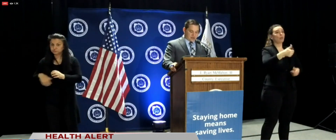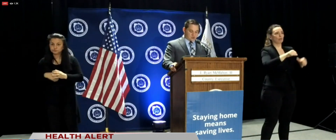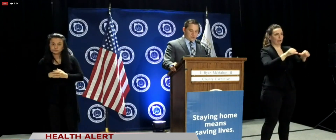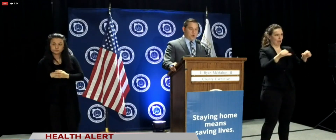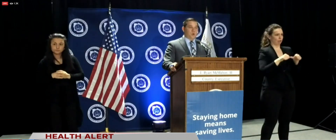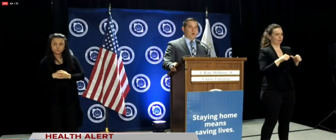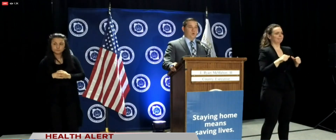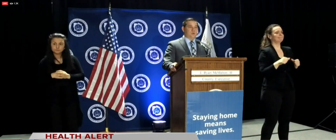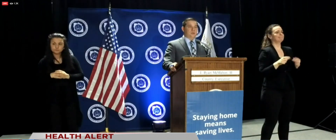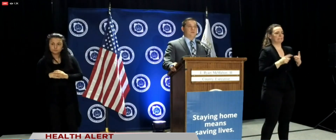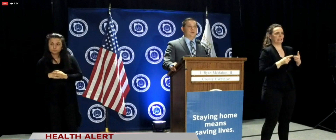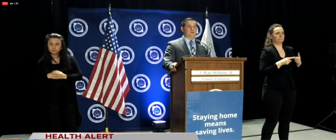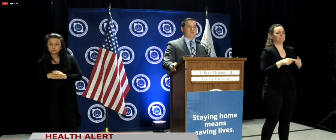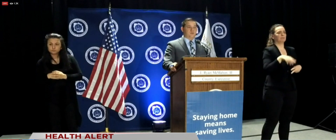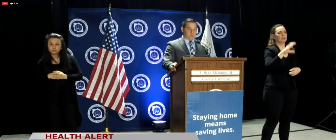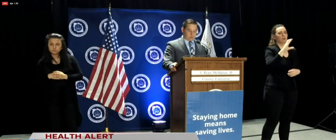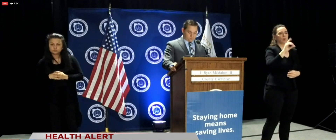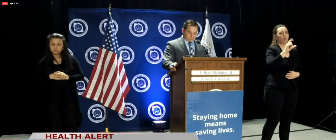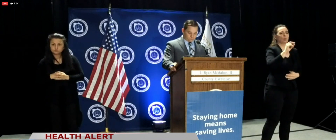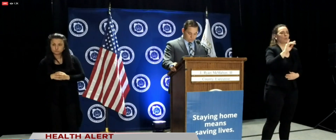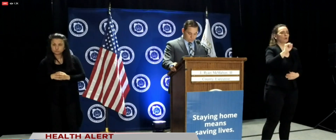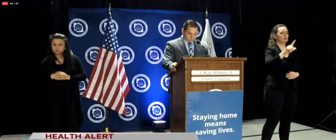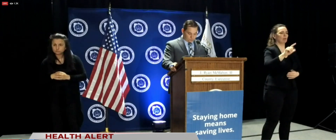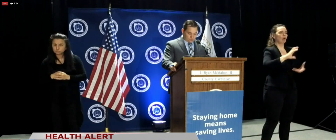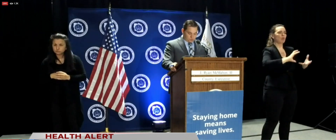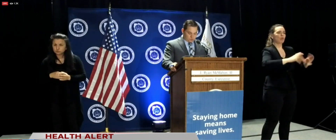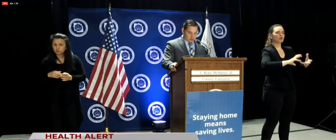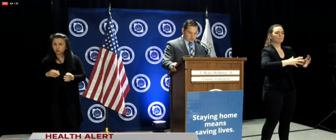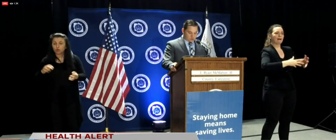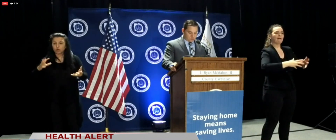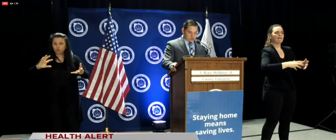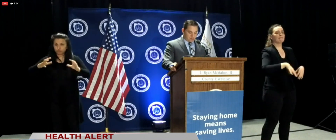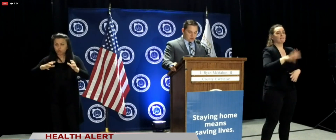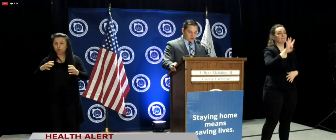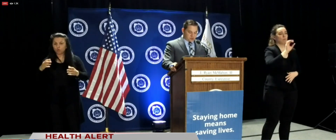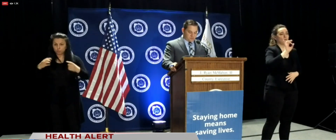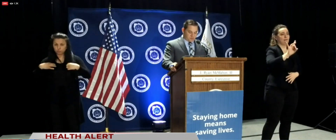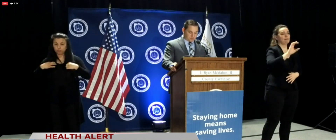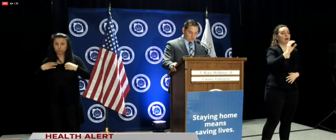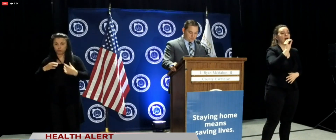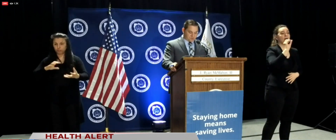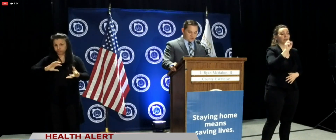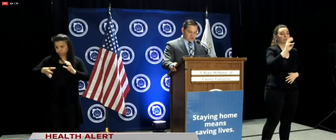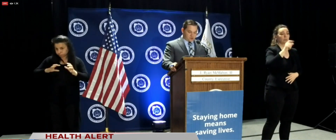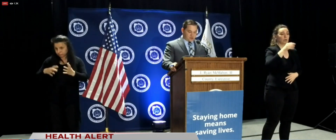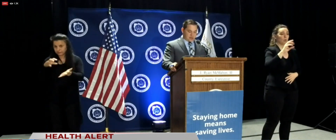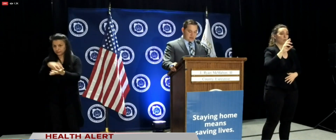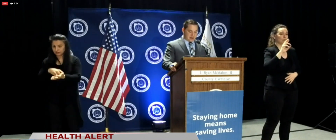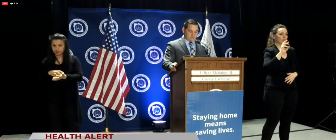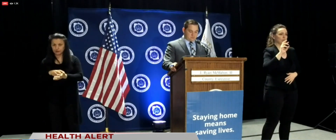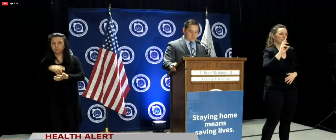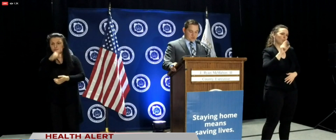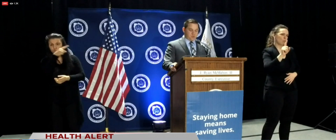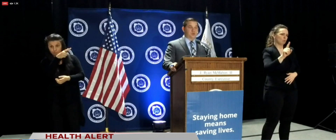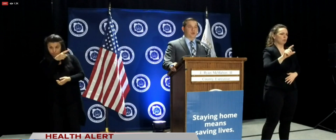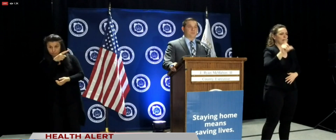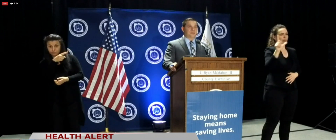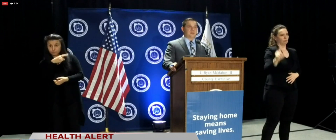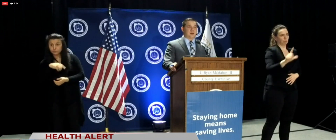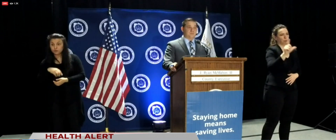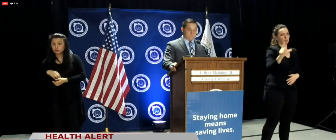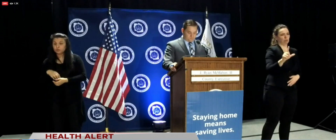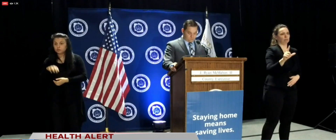408 Oswego Road in the Village of Liverpool, on Tuesday, March 31st, from 6:30 a.m. to